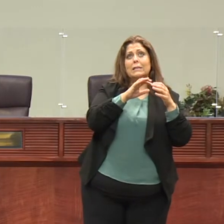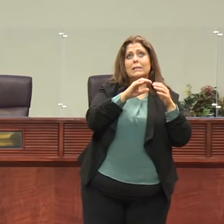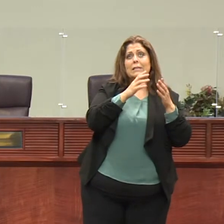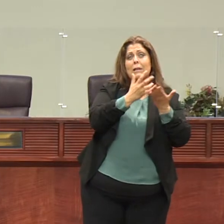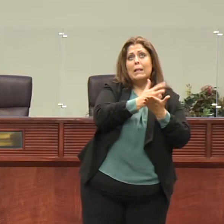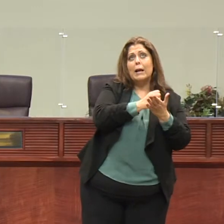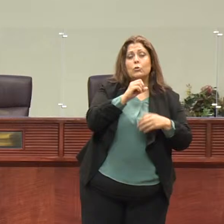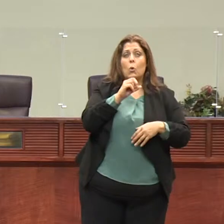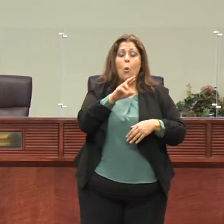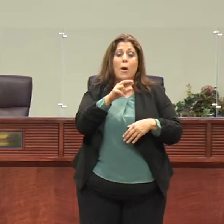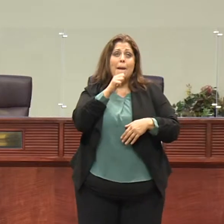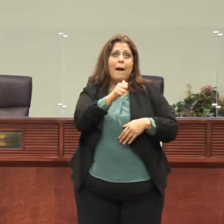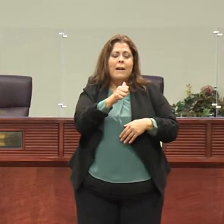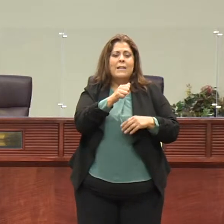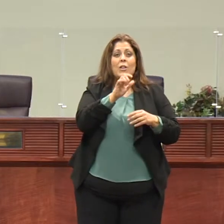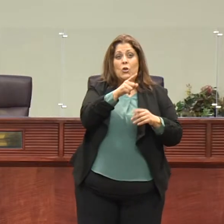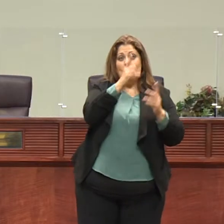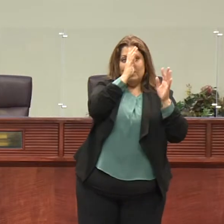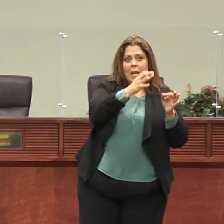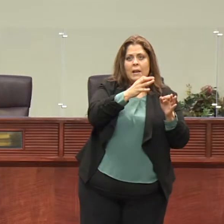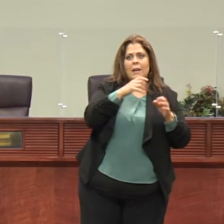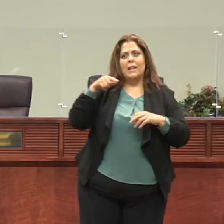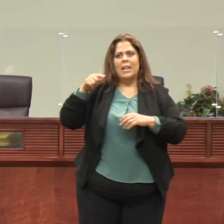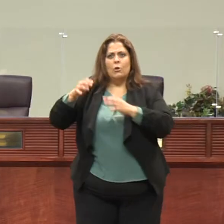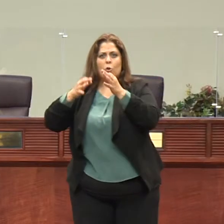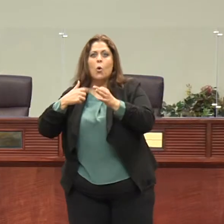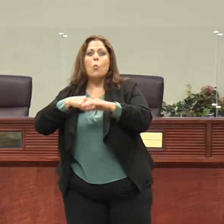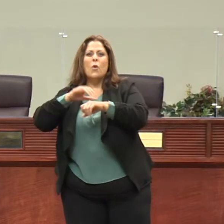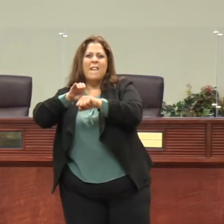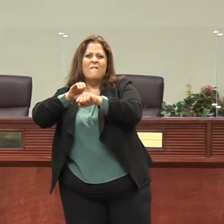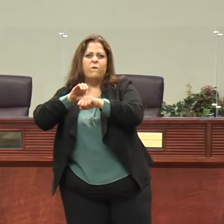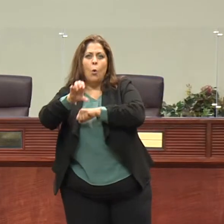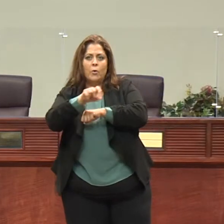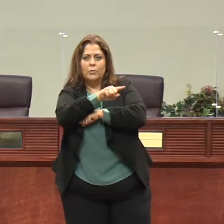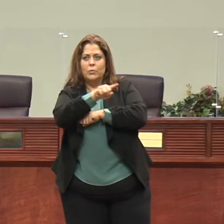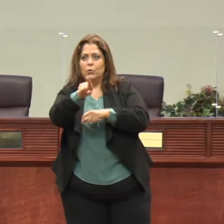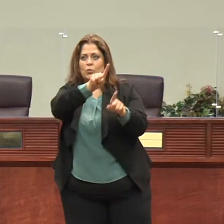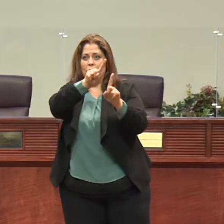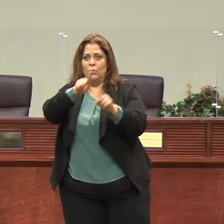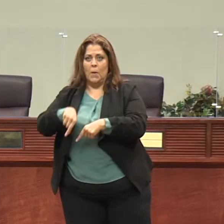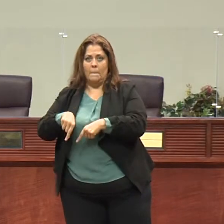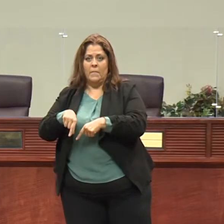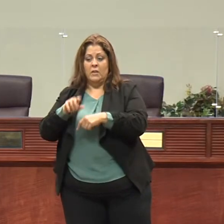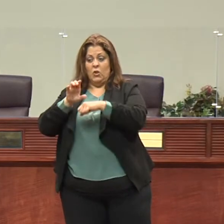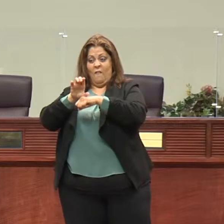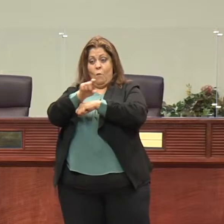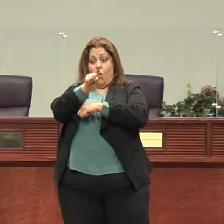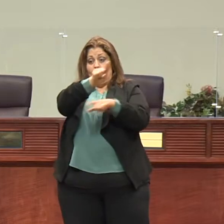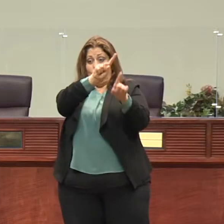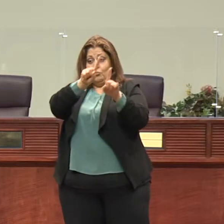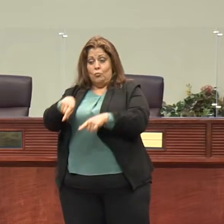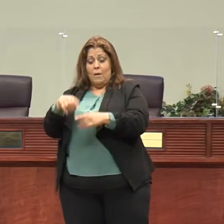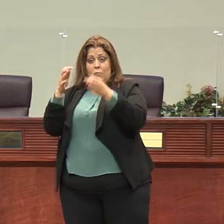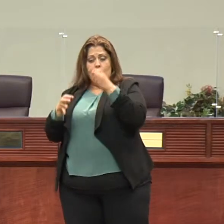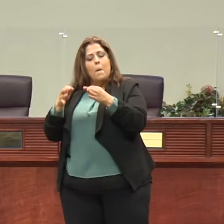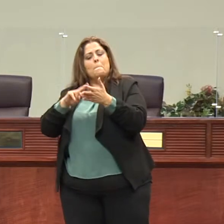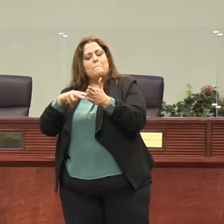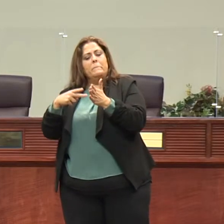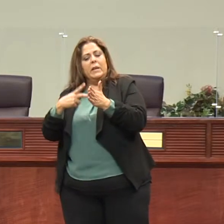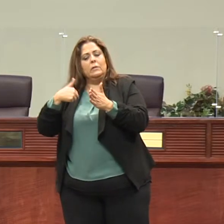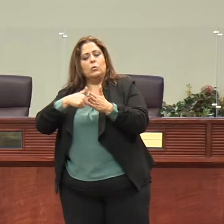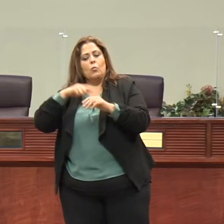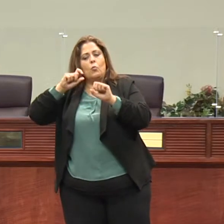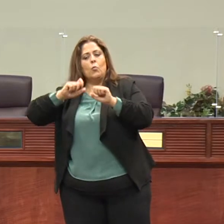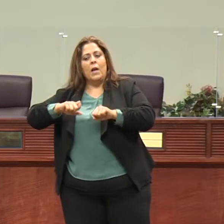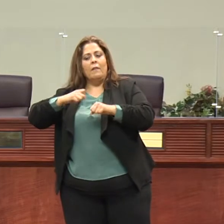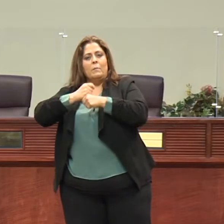we force you to come see us. So because we force you to come see us, we have to make sure that we're doing everything we can to keep those that are